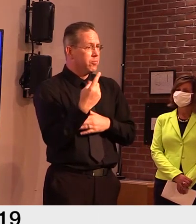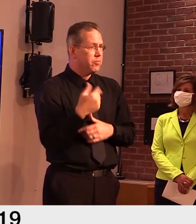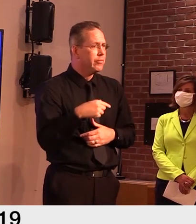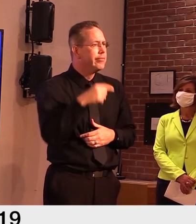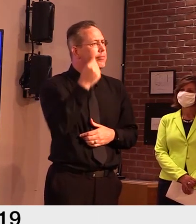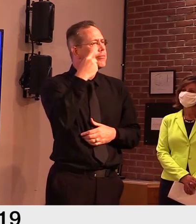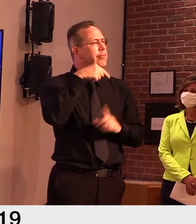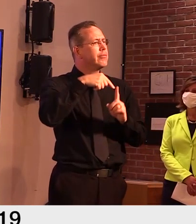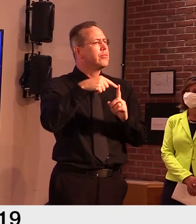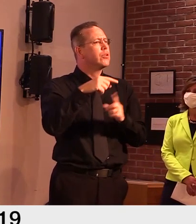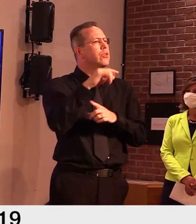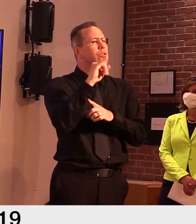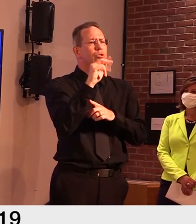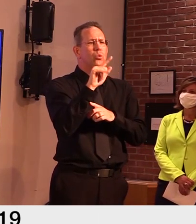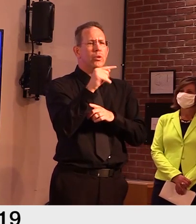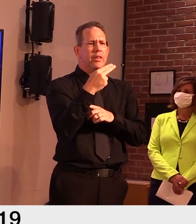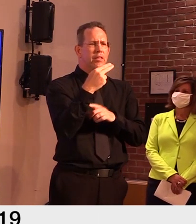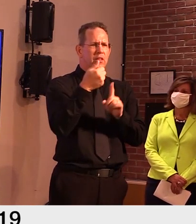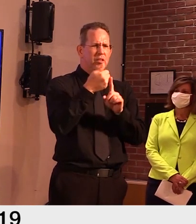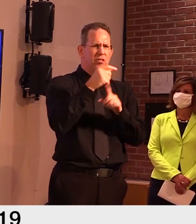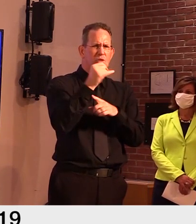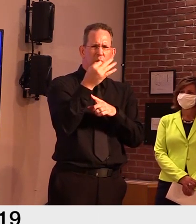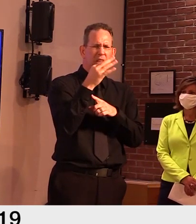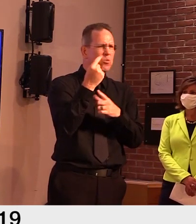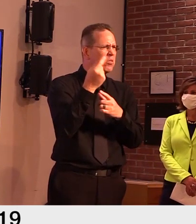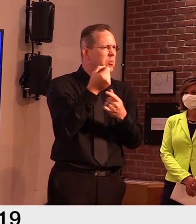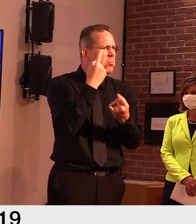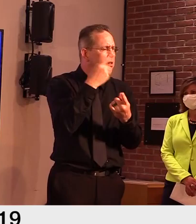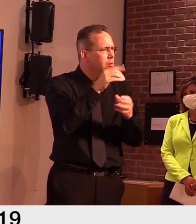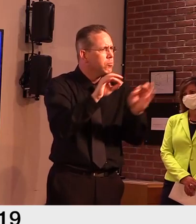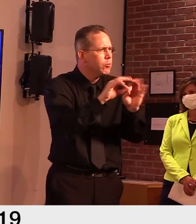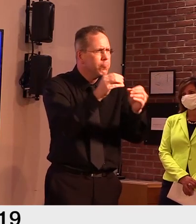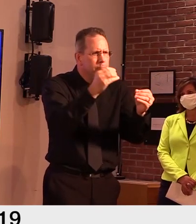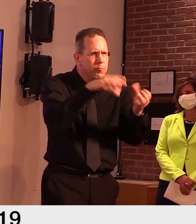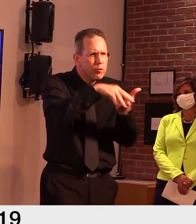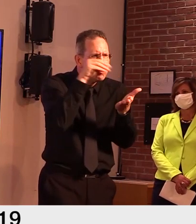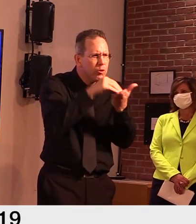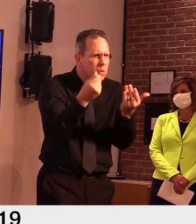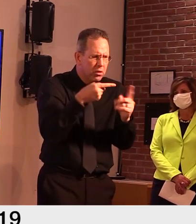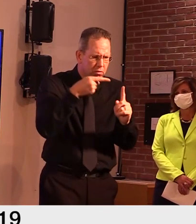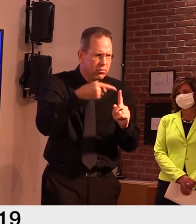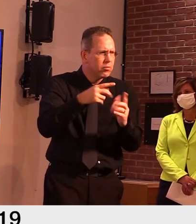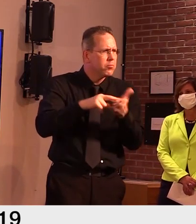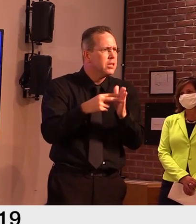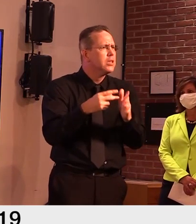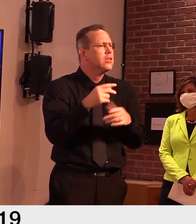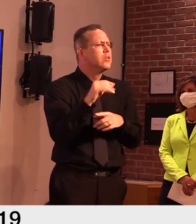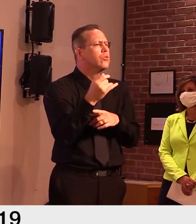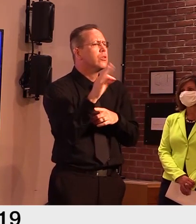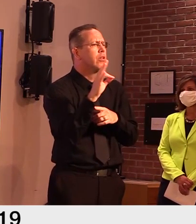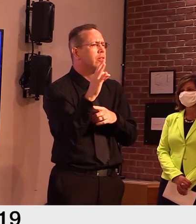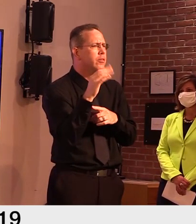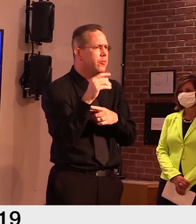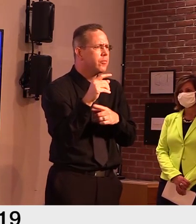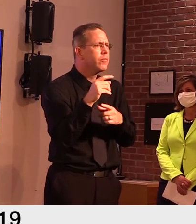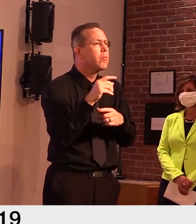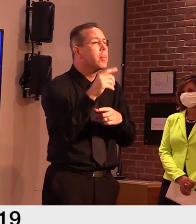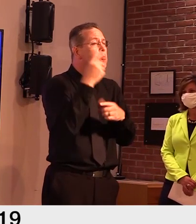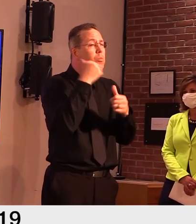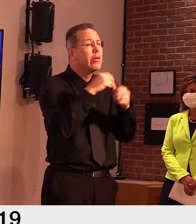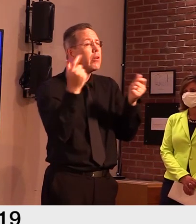And the question really for many people is, how do I do that? Where do I begin? Well, you can begin with occasions like